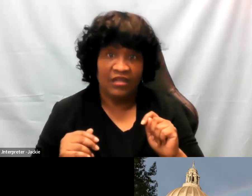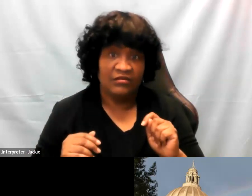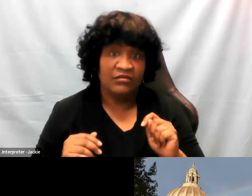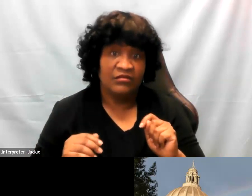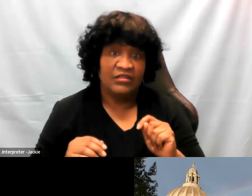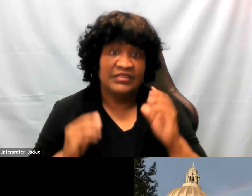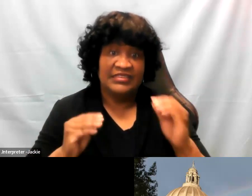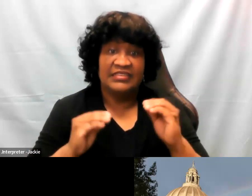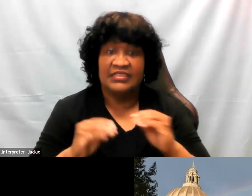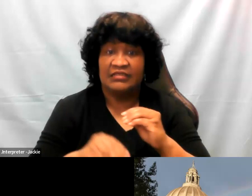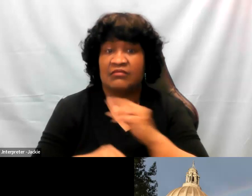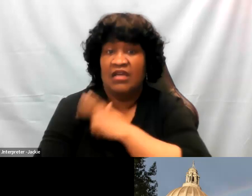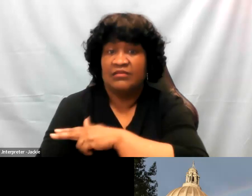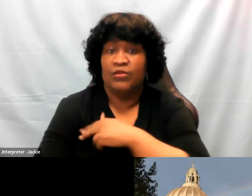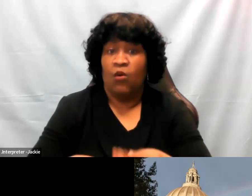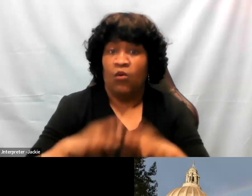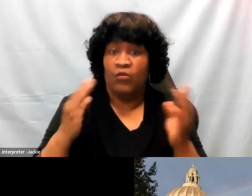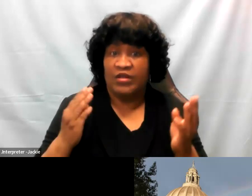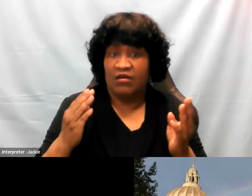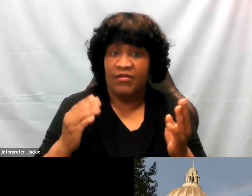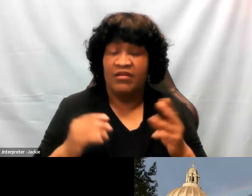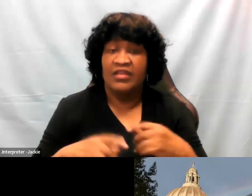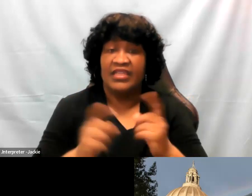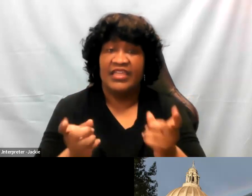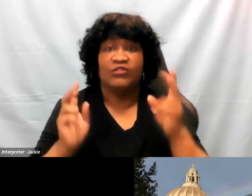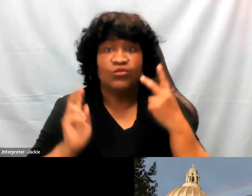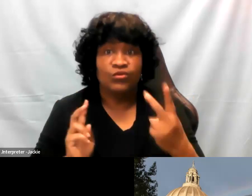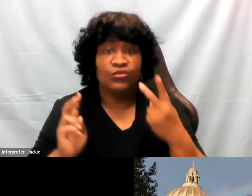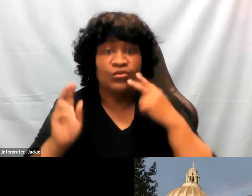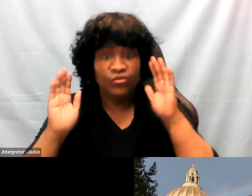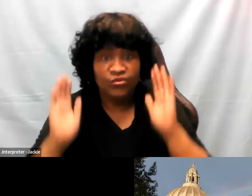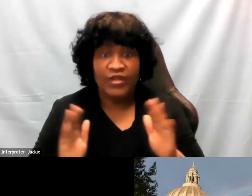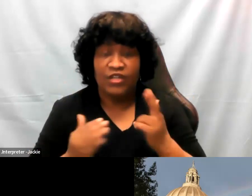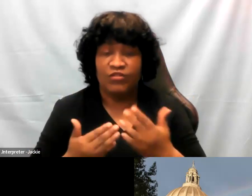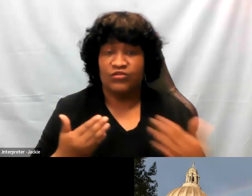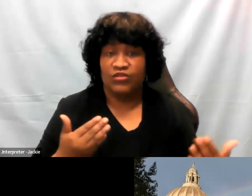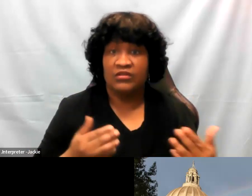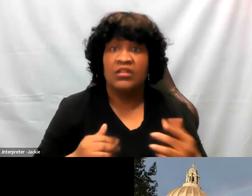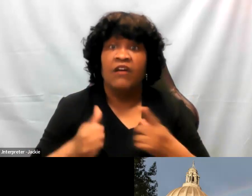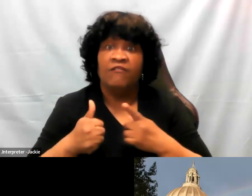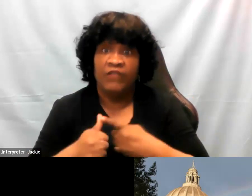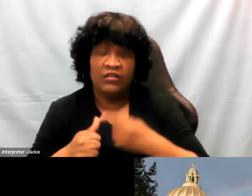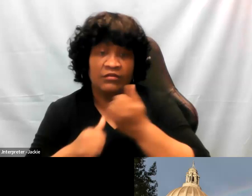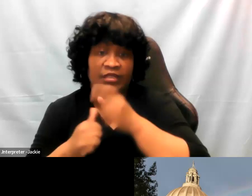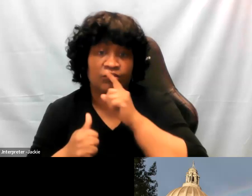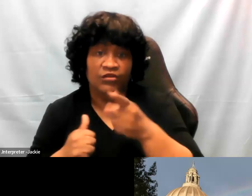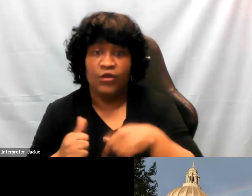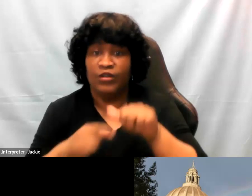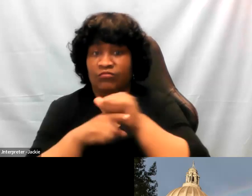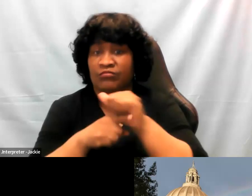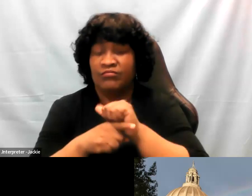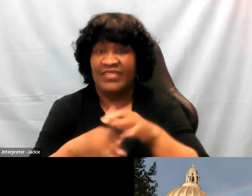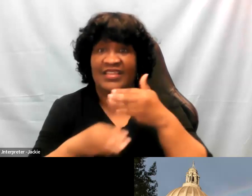soonish. And I think that provides two great resources. One, in ensuring that we are training the